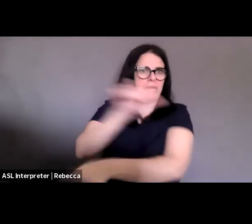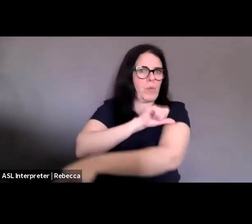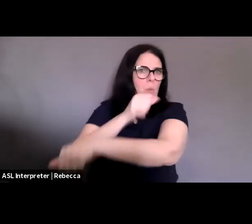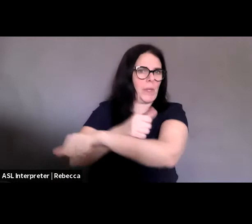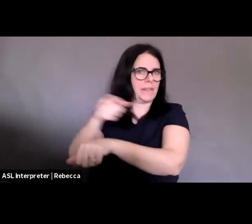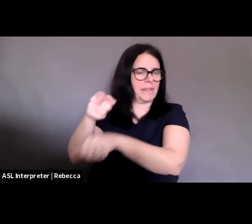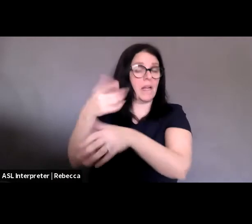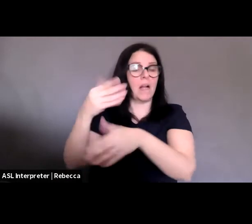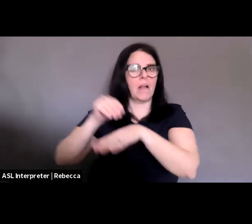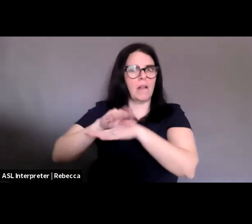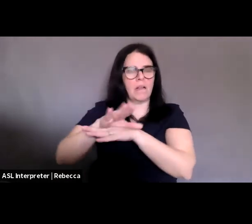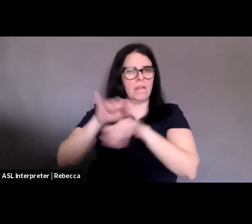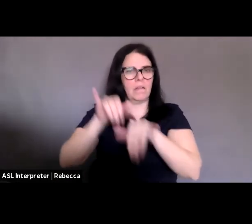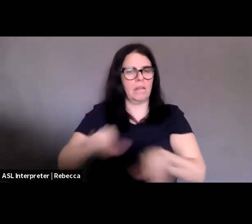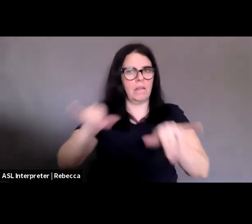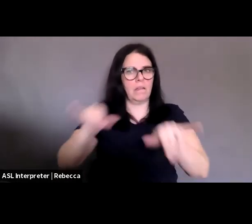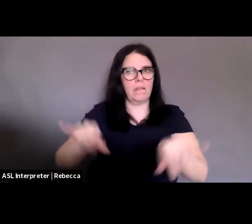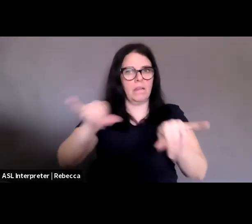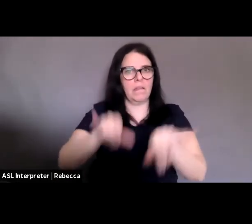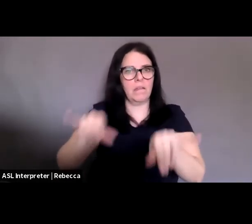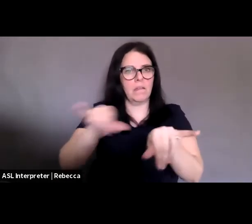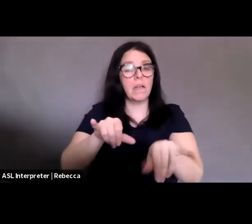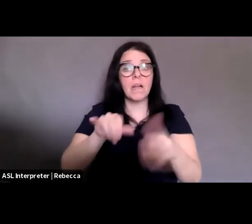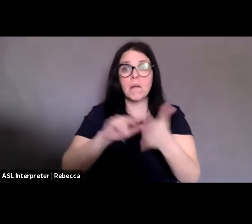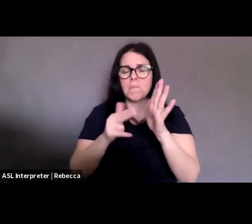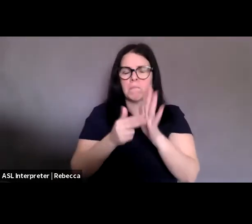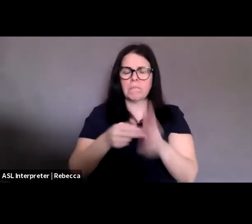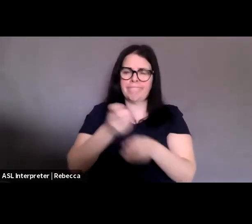becomes virtually impossible to challenge